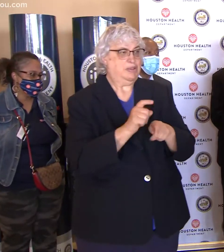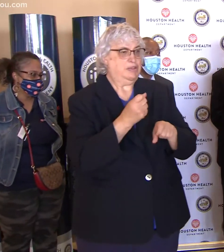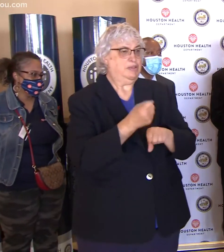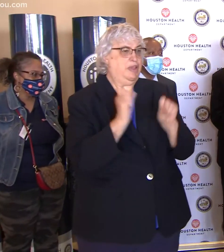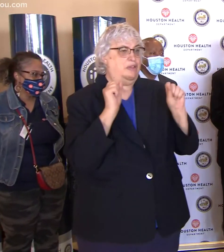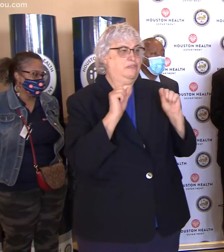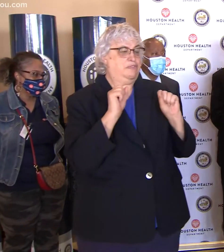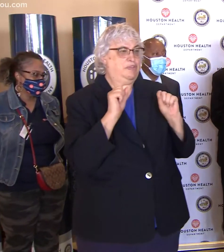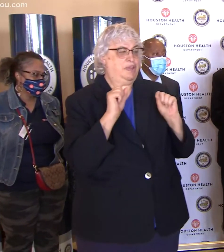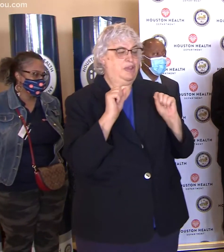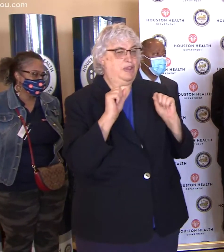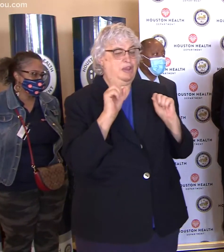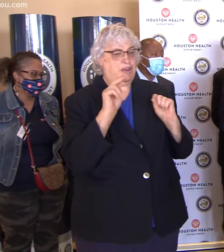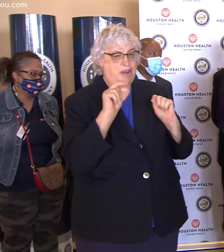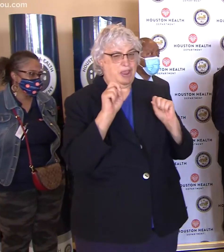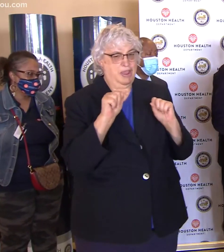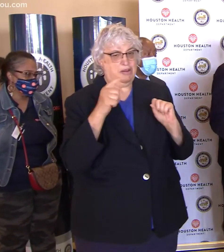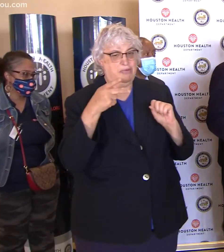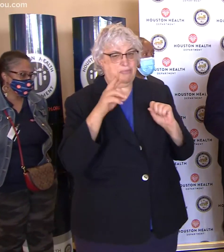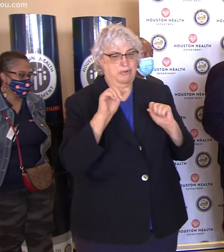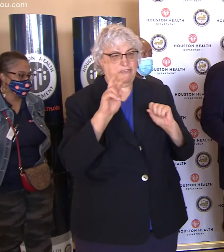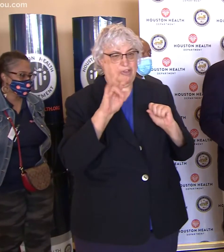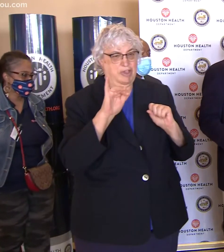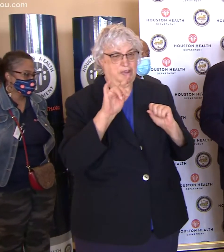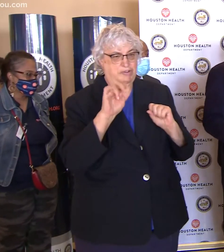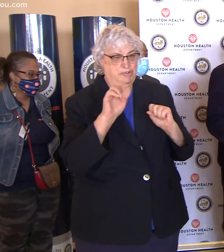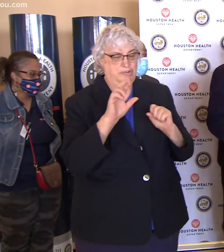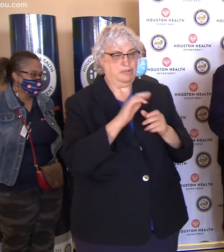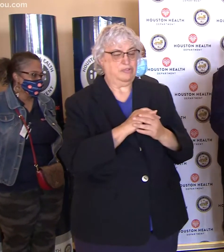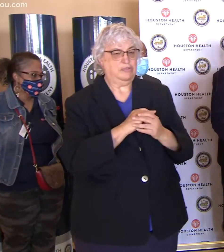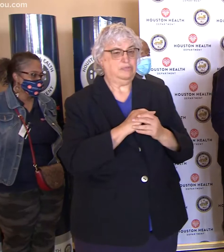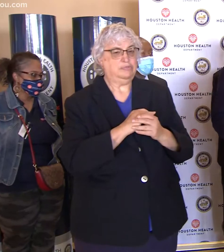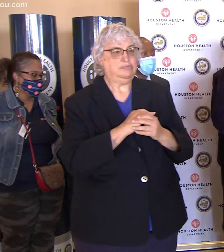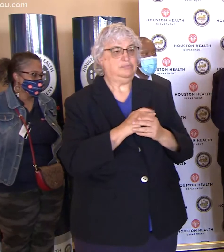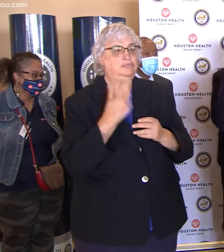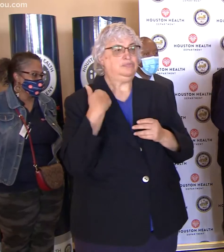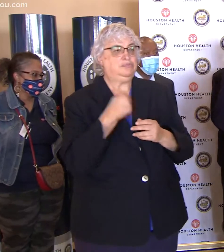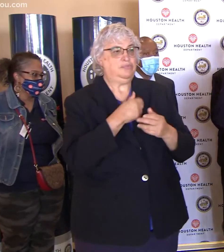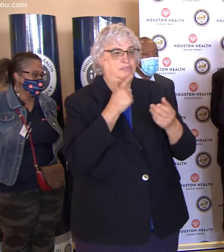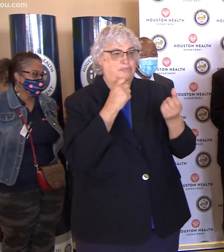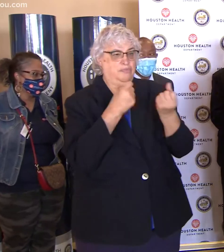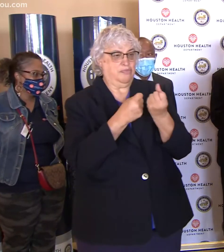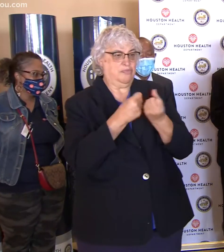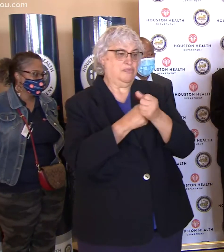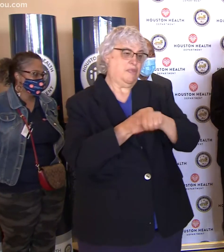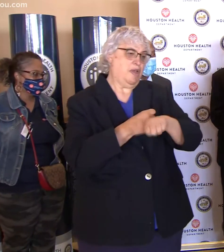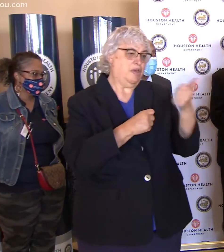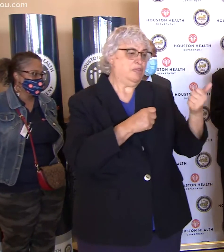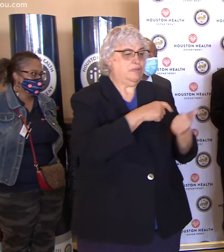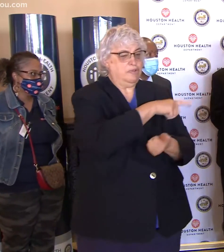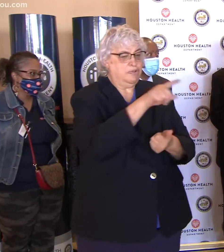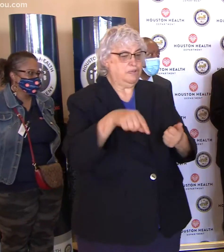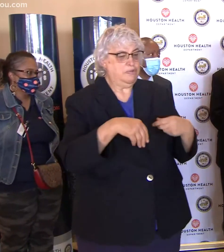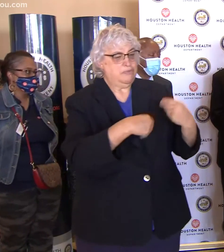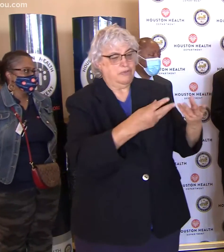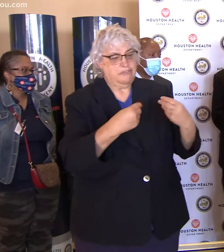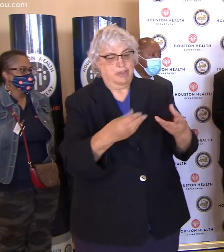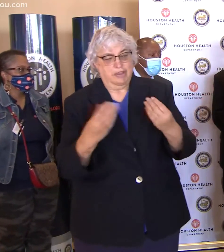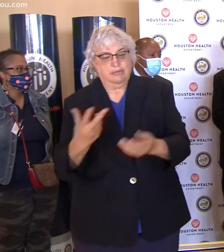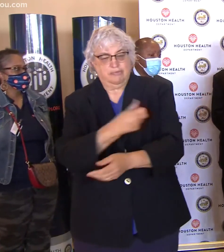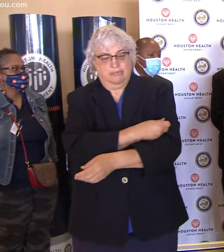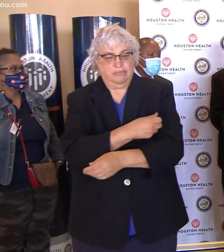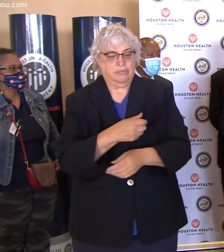provider. But one of the things that we do that you often don't see is how we actually support other providers in the distribution of vaccine. The